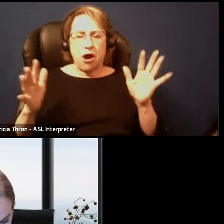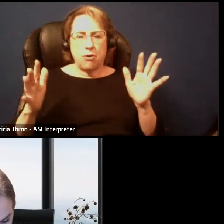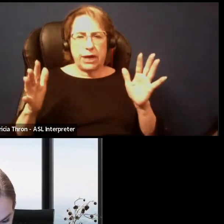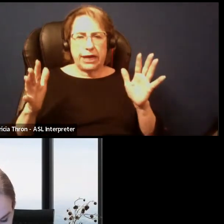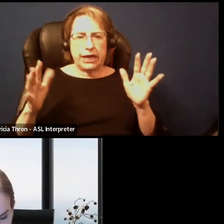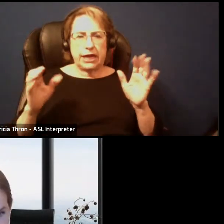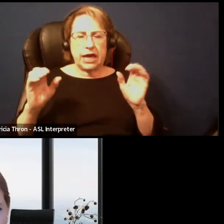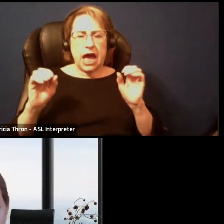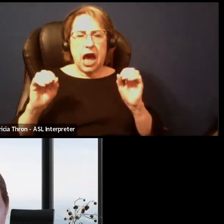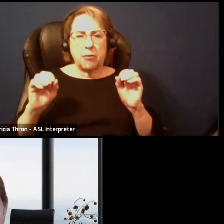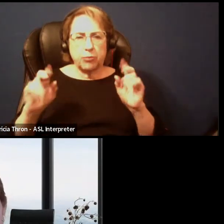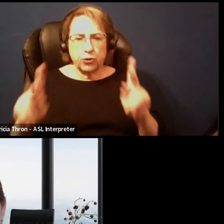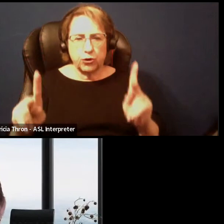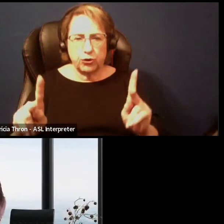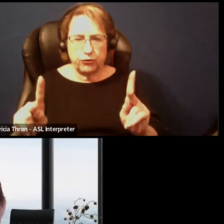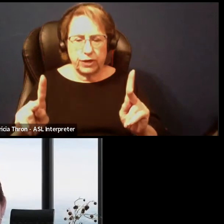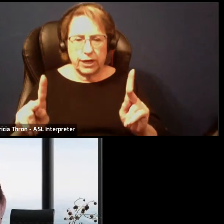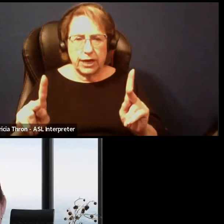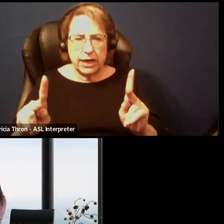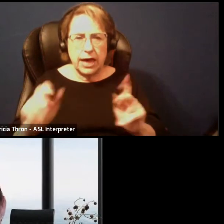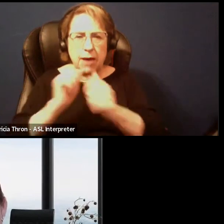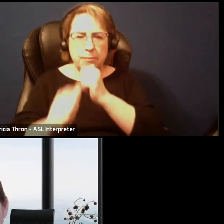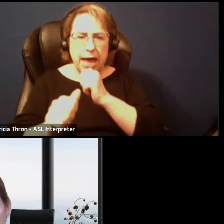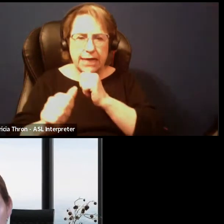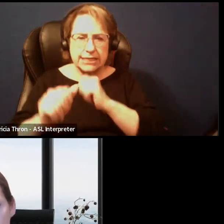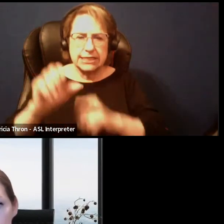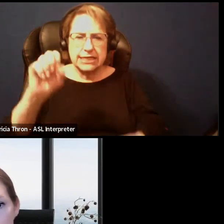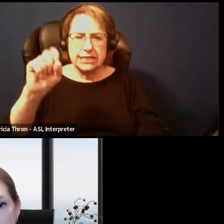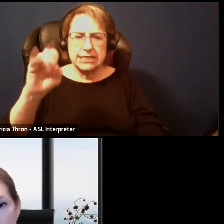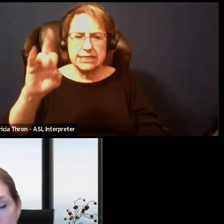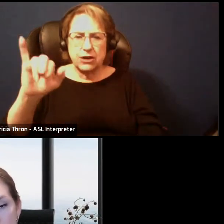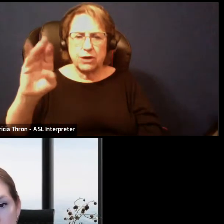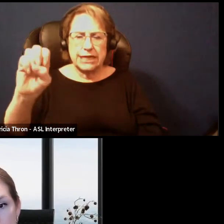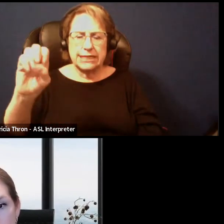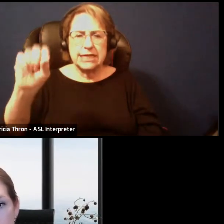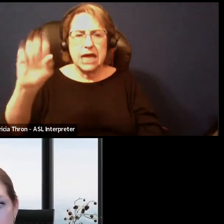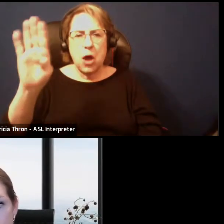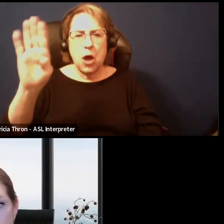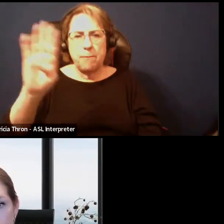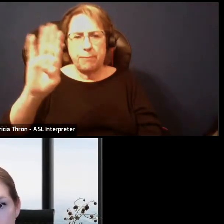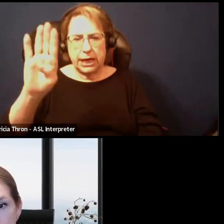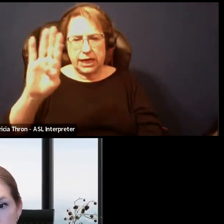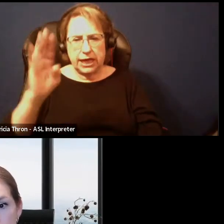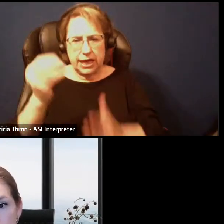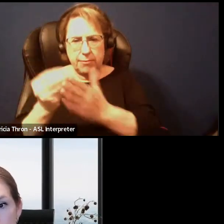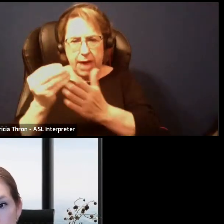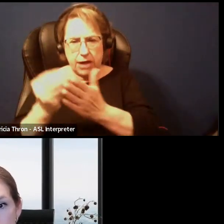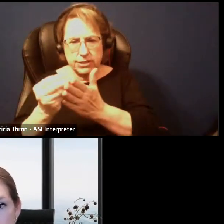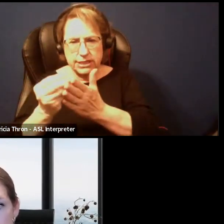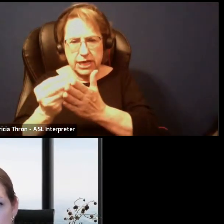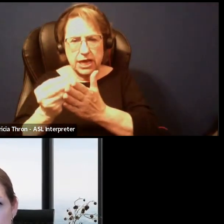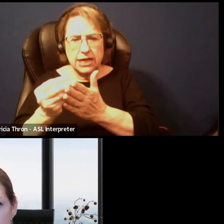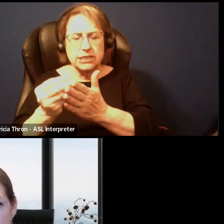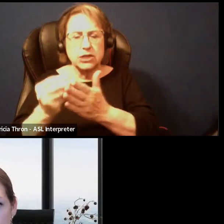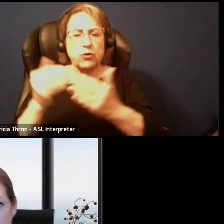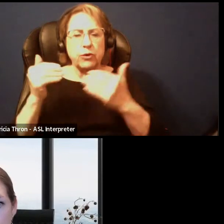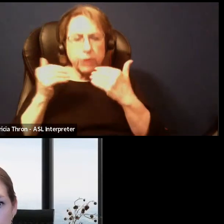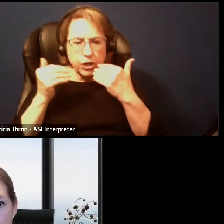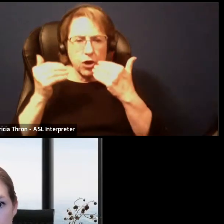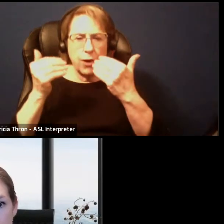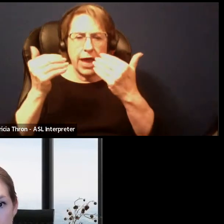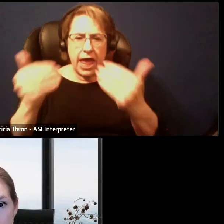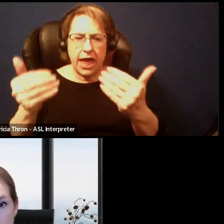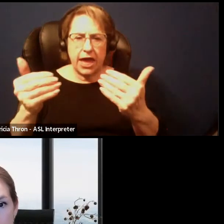addition, past the Series B amounts. So we've moved forward with that with the assumption that we would